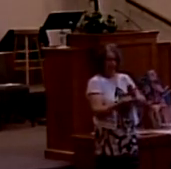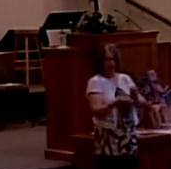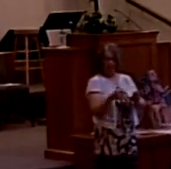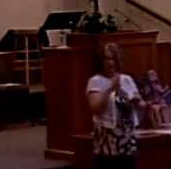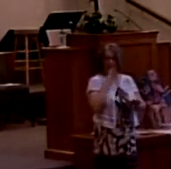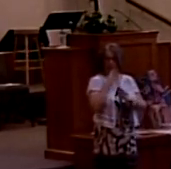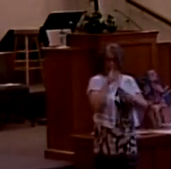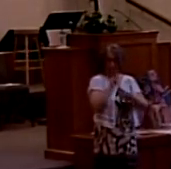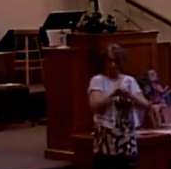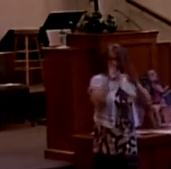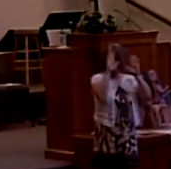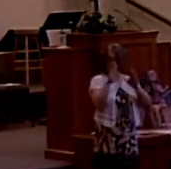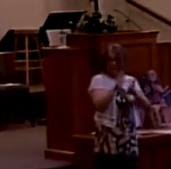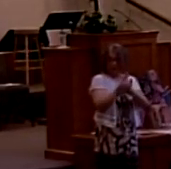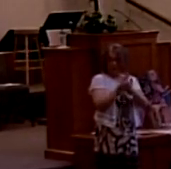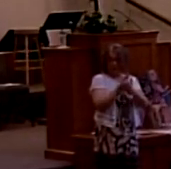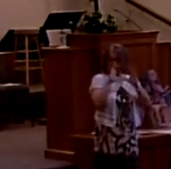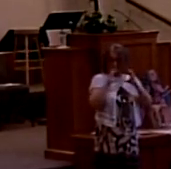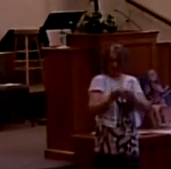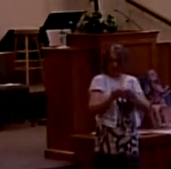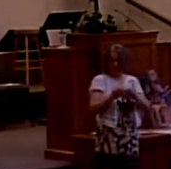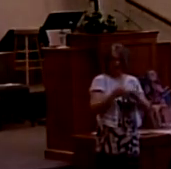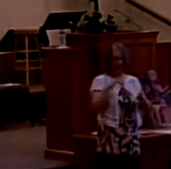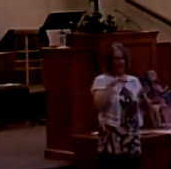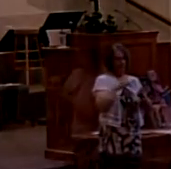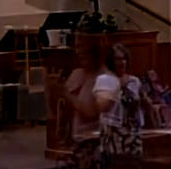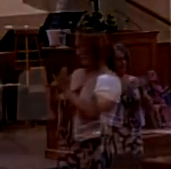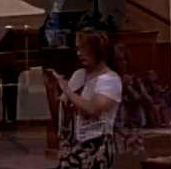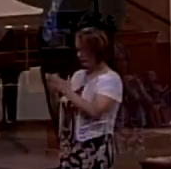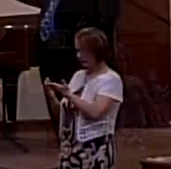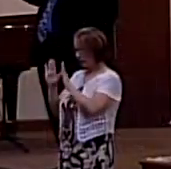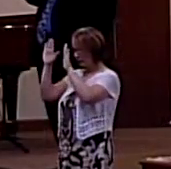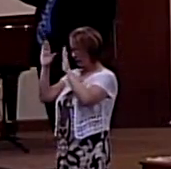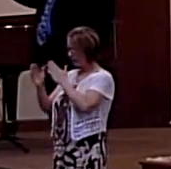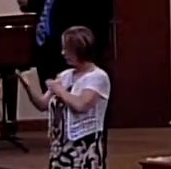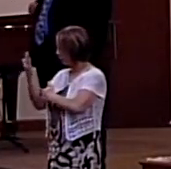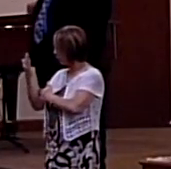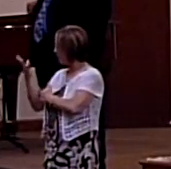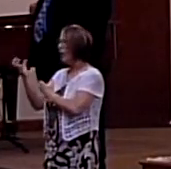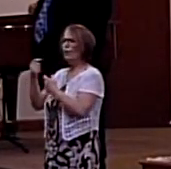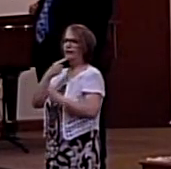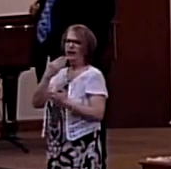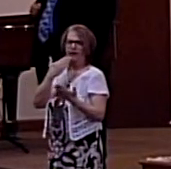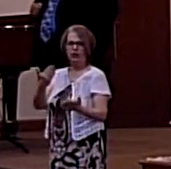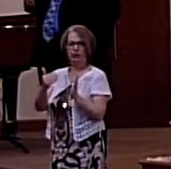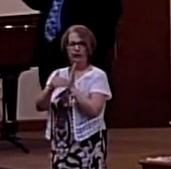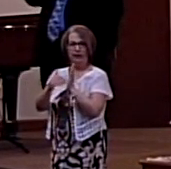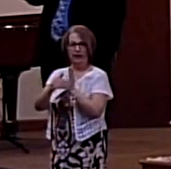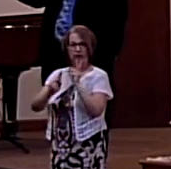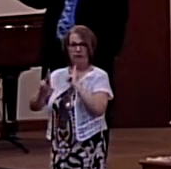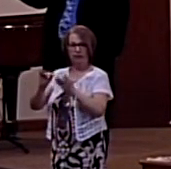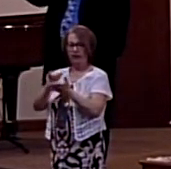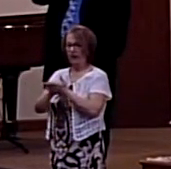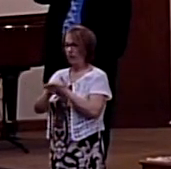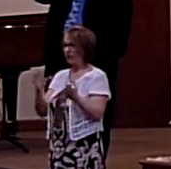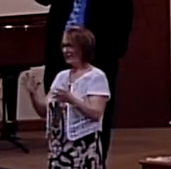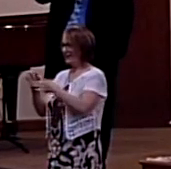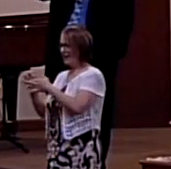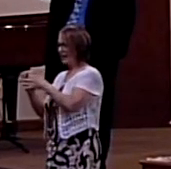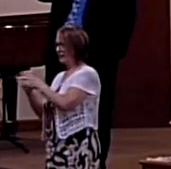through it in our Sunday school class, our Bible study on Sunday morning, and I just want to say thank you again to those that were part of the Connect class